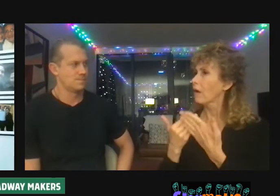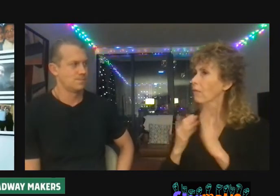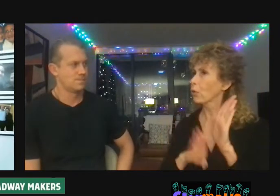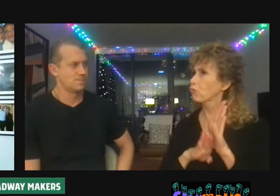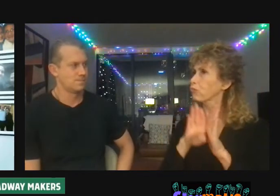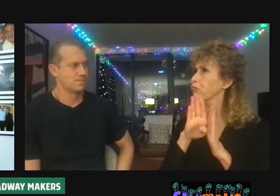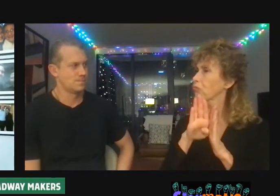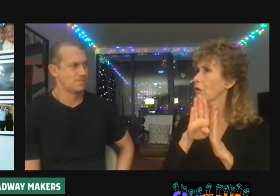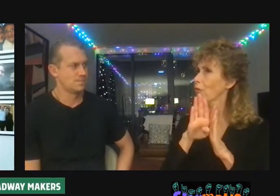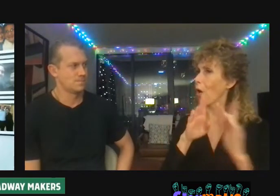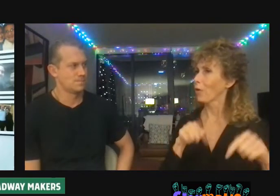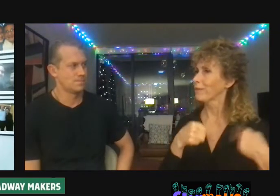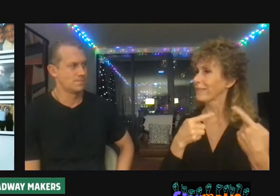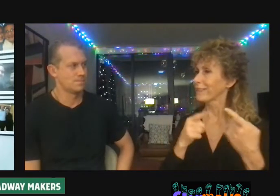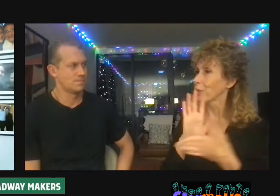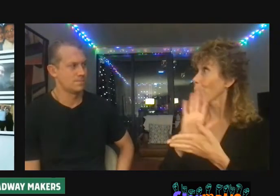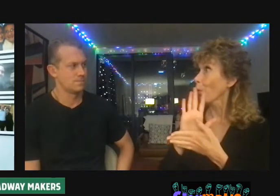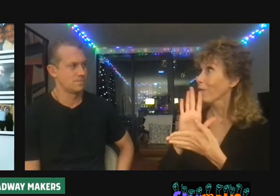Hemert?